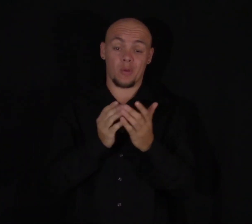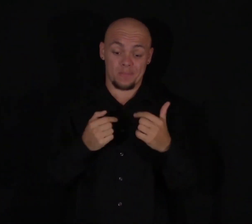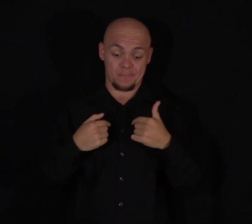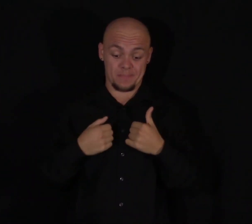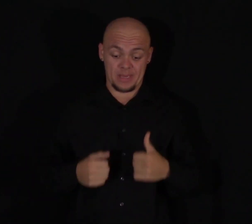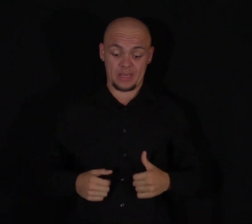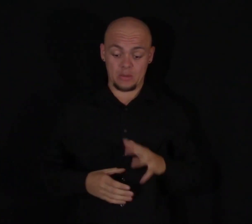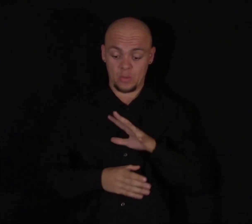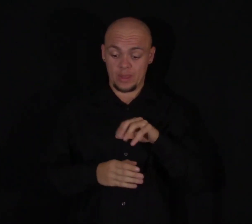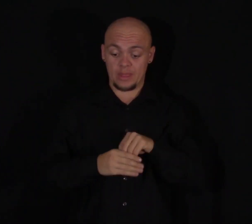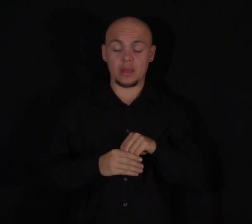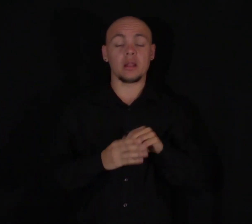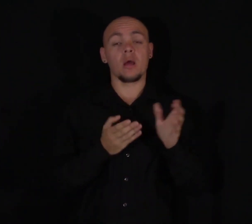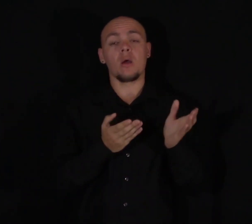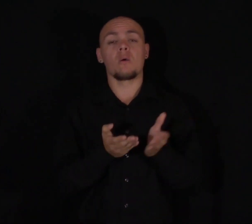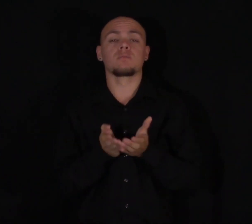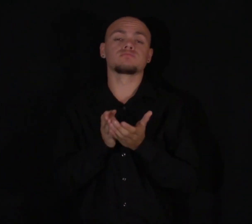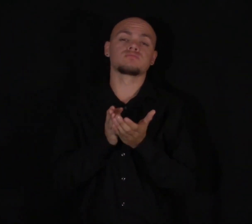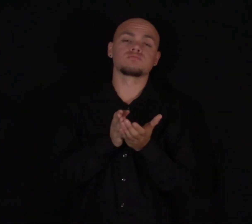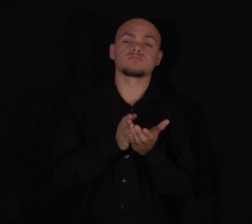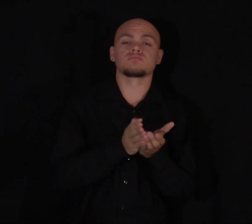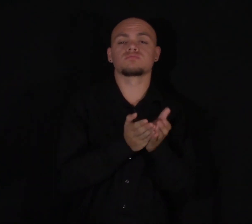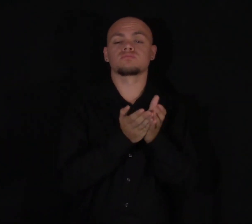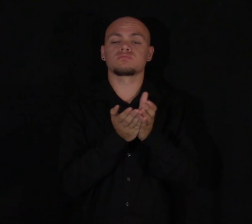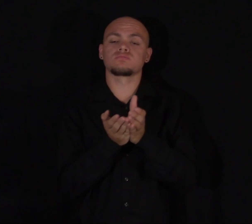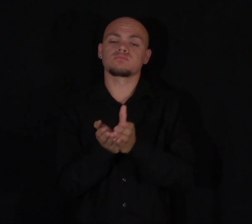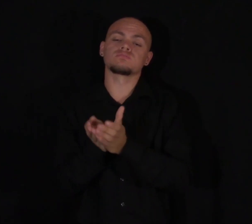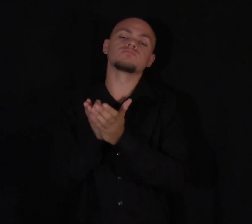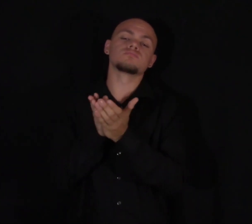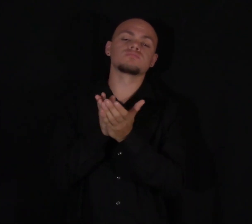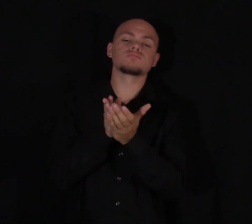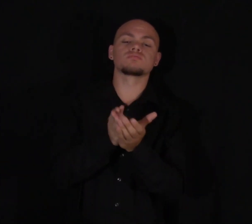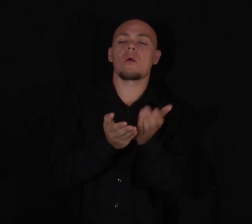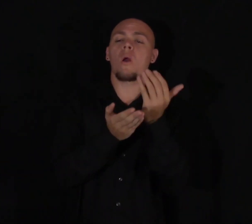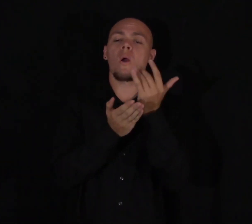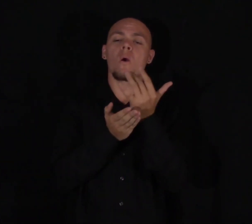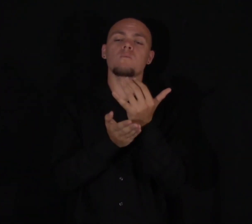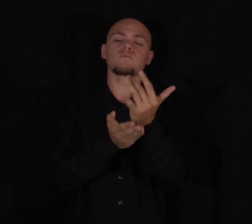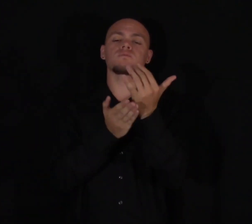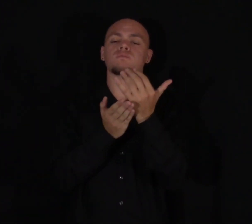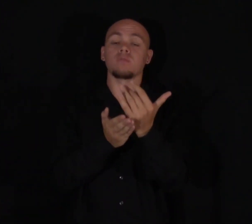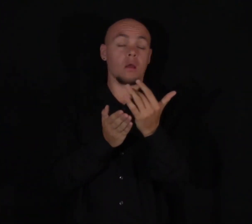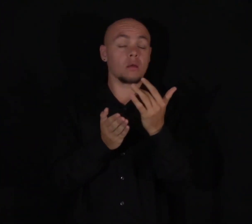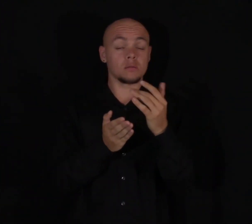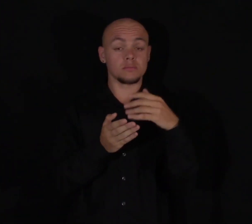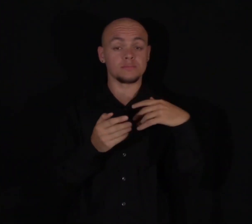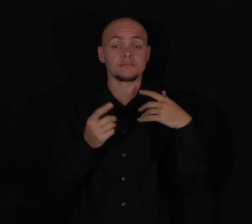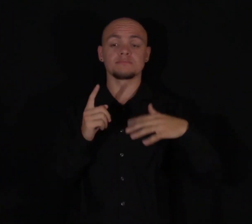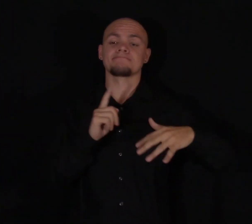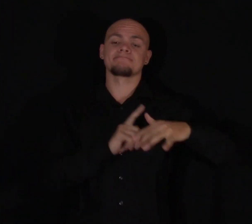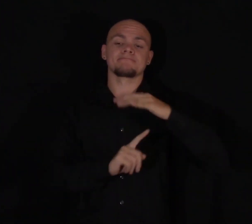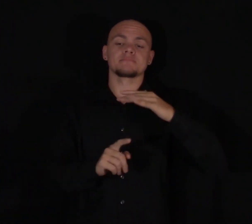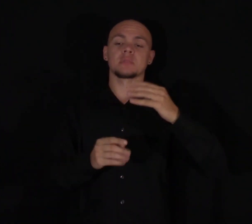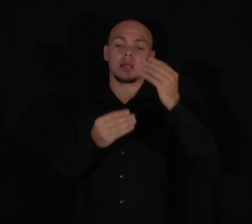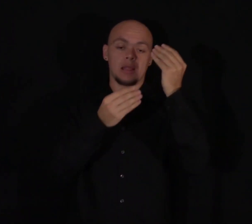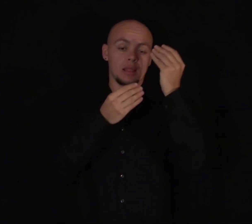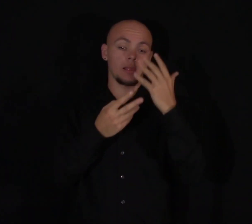that blew me from the detested shore of Ireland, and the sea which surrounded me, told me too forcibly that I